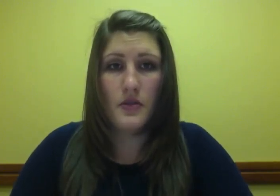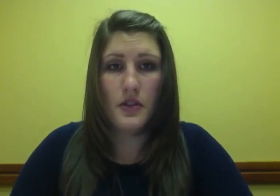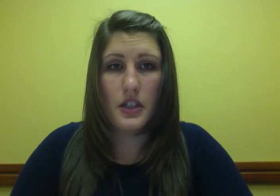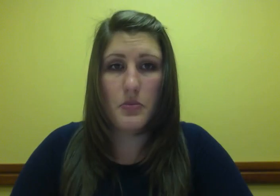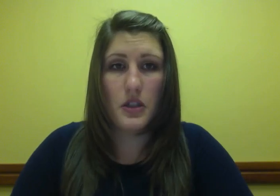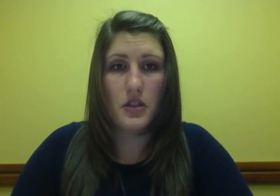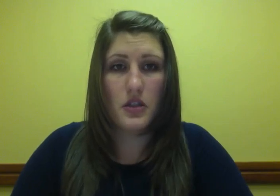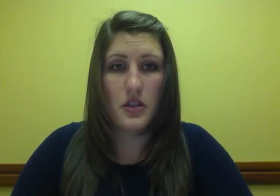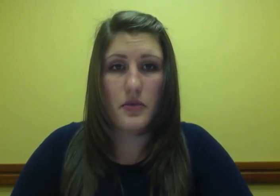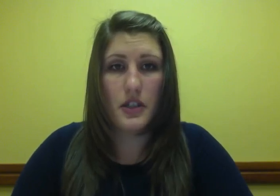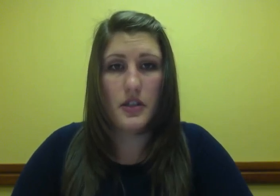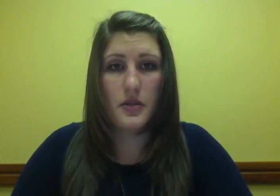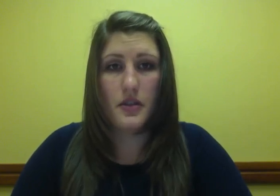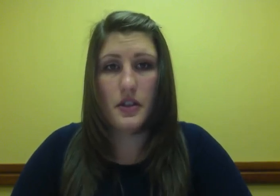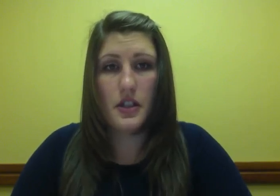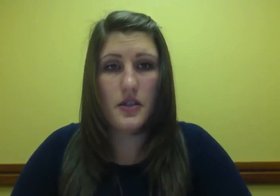Sometimes they come to us, sometimes we go to them.